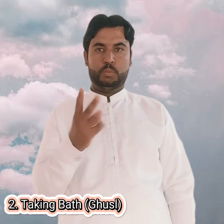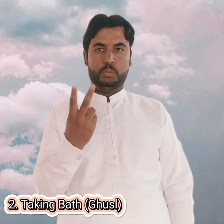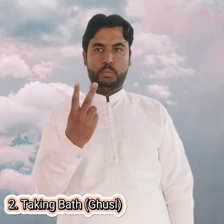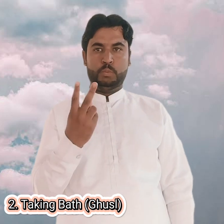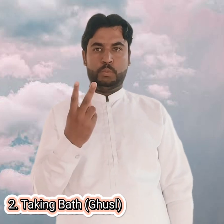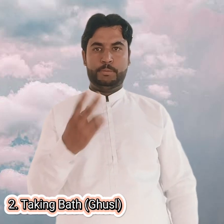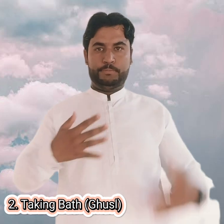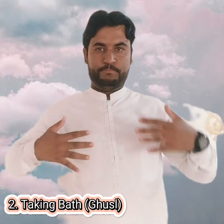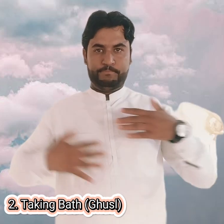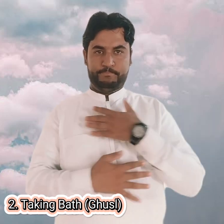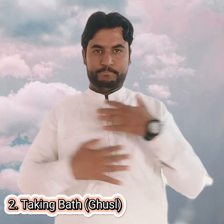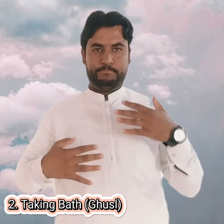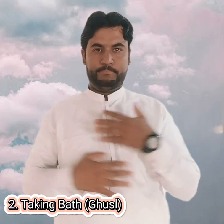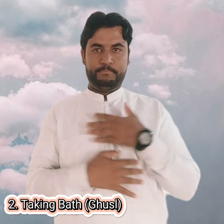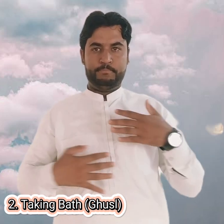Number two, taking bath.